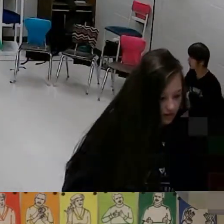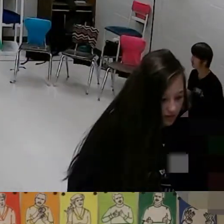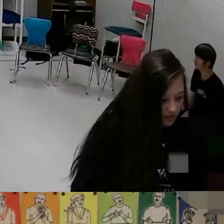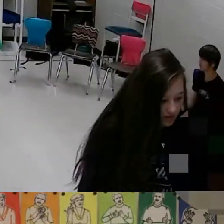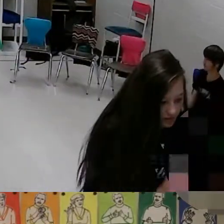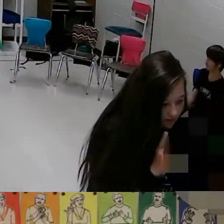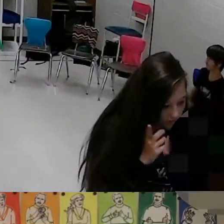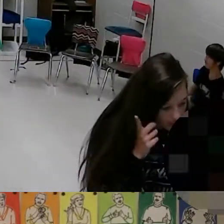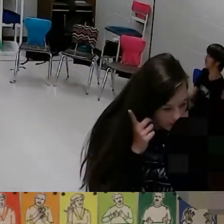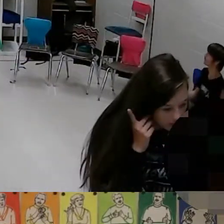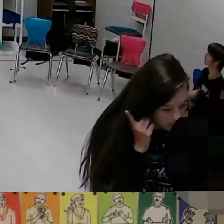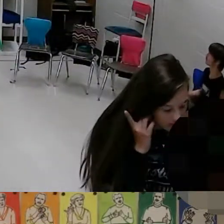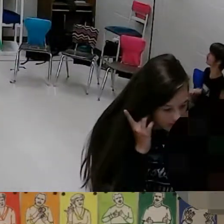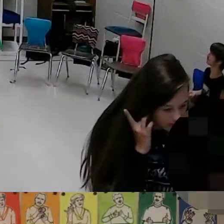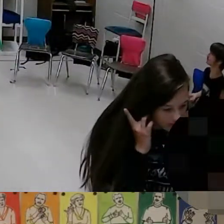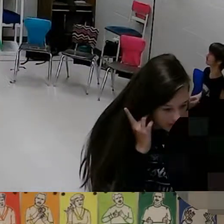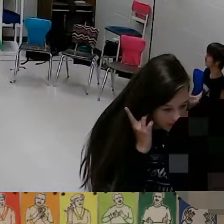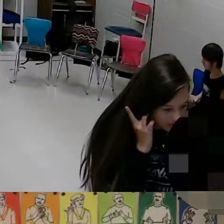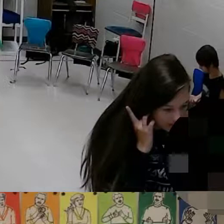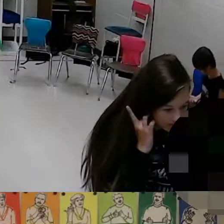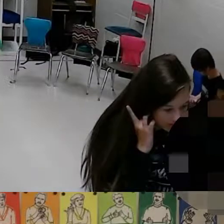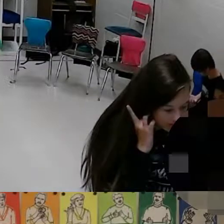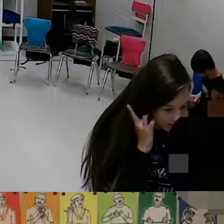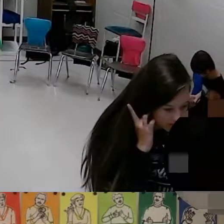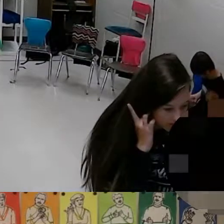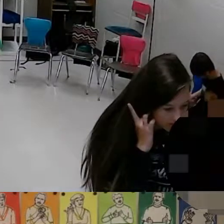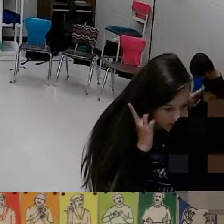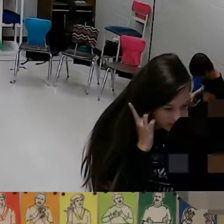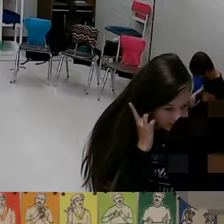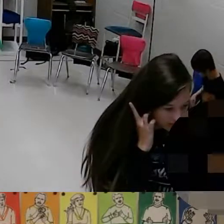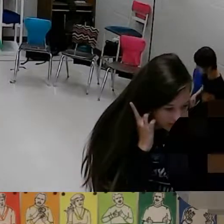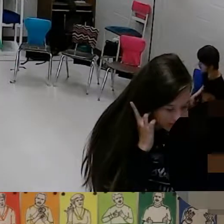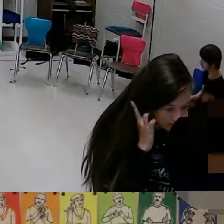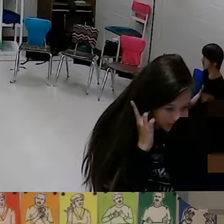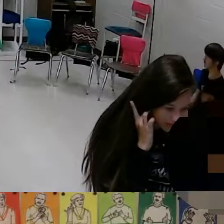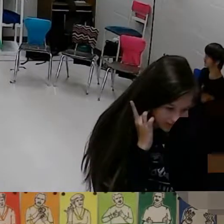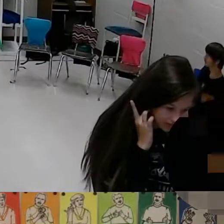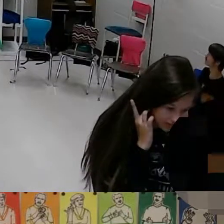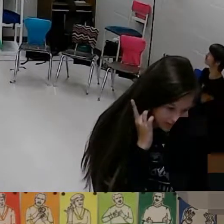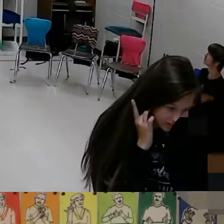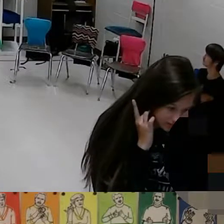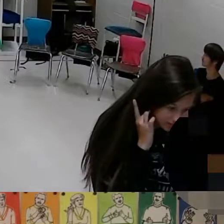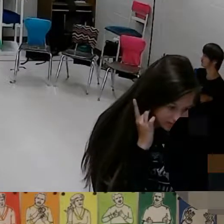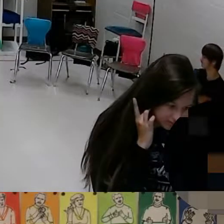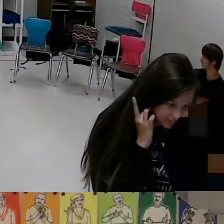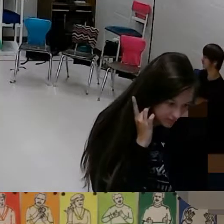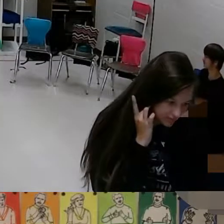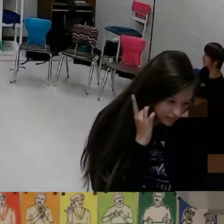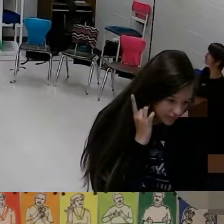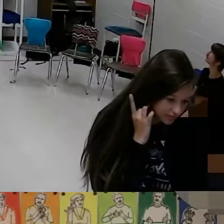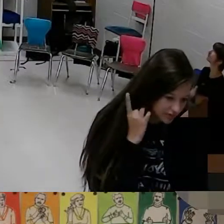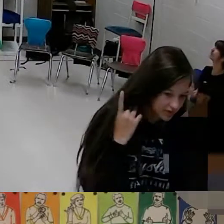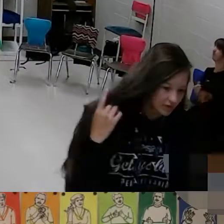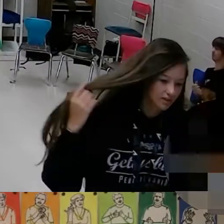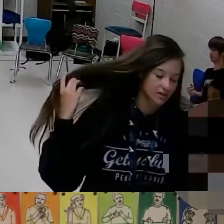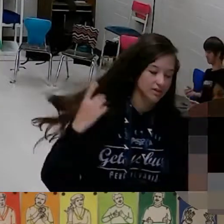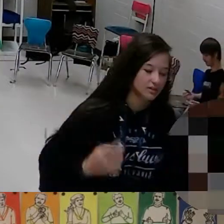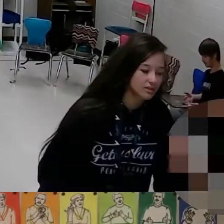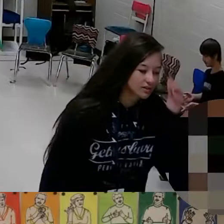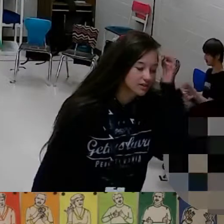no, 12 is in the right spot. Alright. Huh? What? Alright. No, 12. No, it's not, because